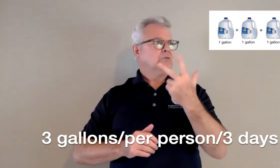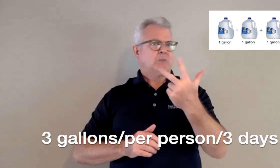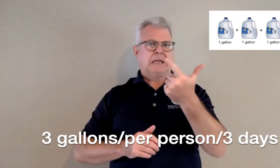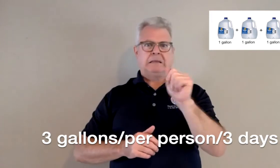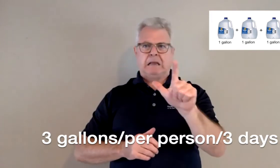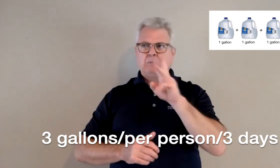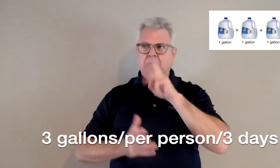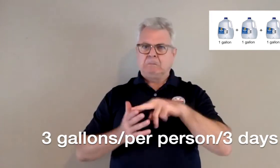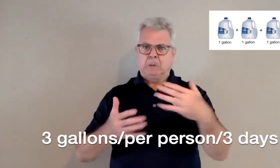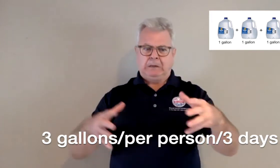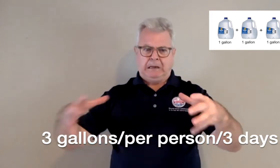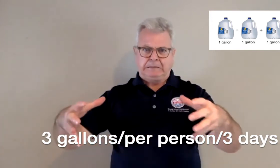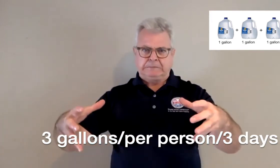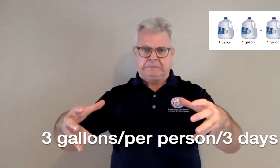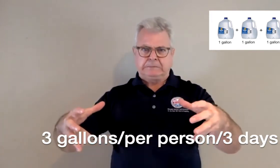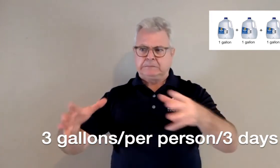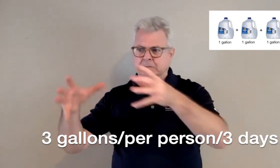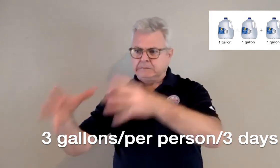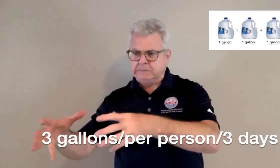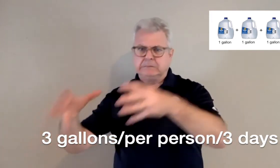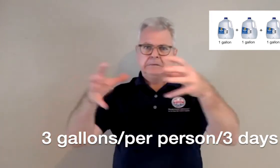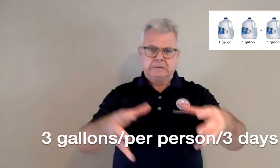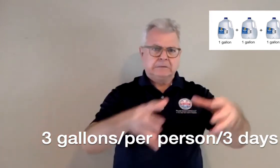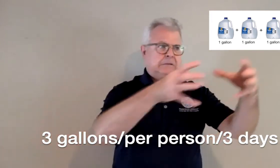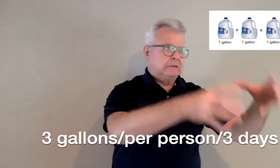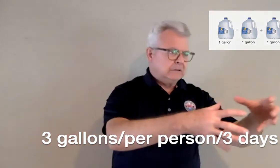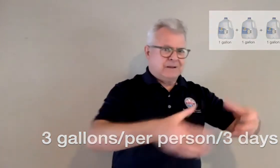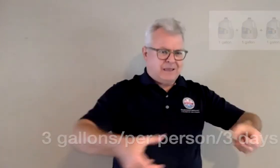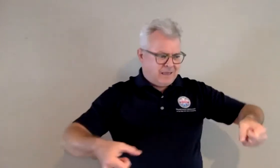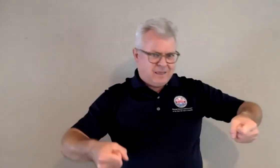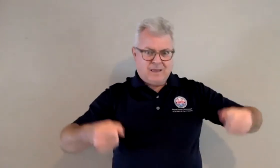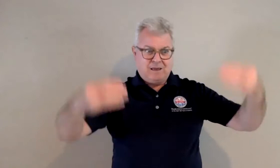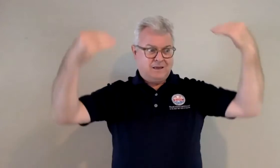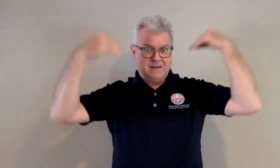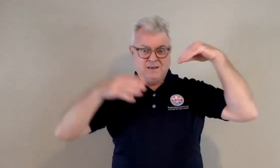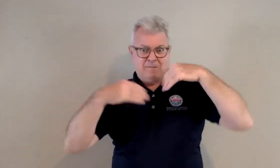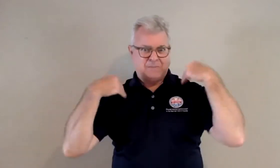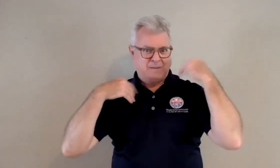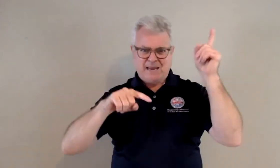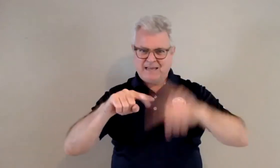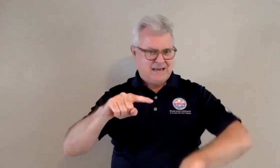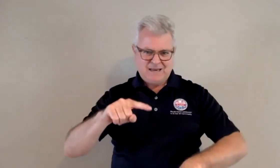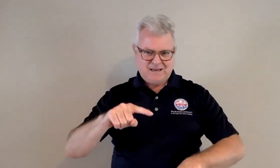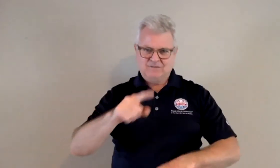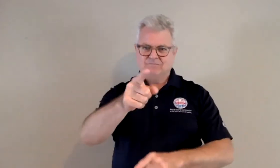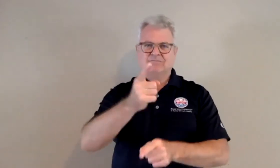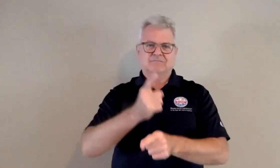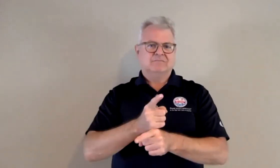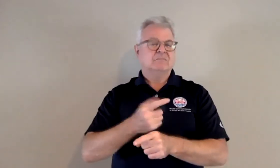ready. So 3 gallons of water might feel like a lot for each family member to be putting in backpacks. You